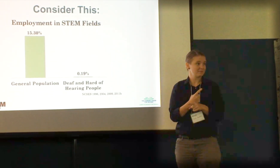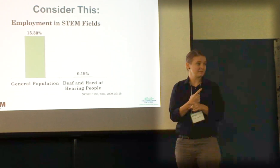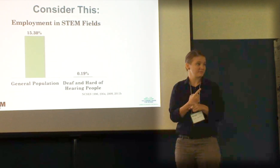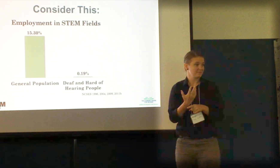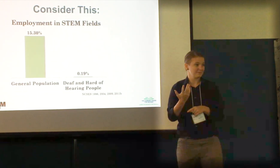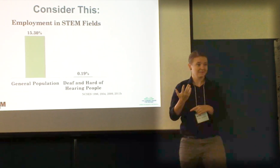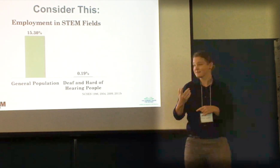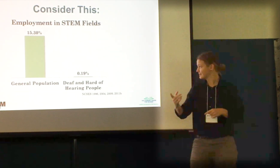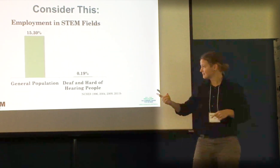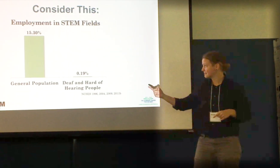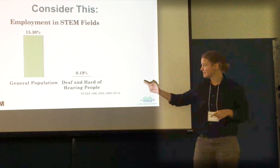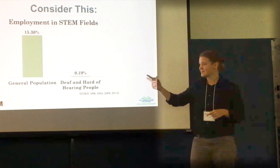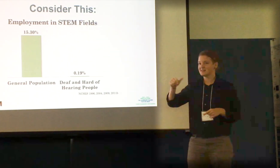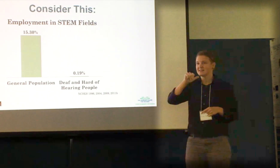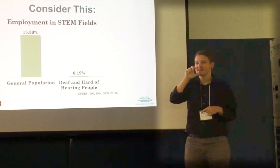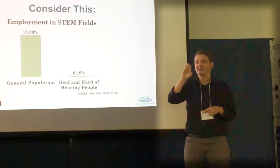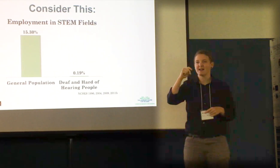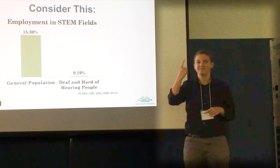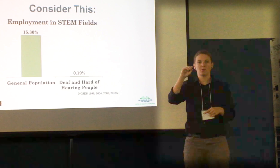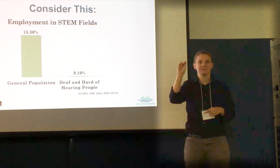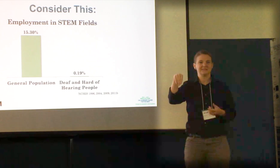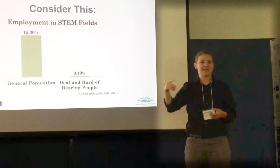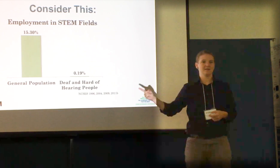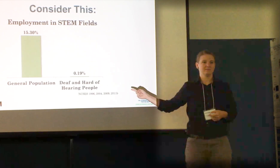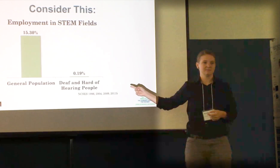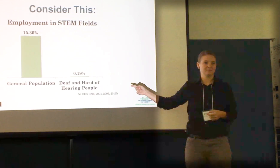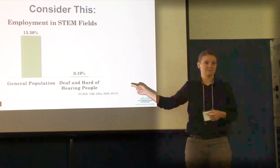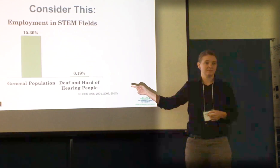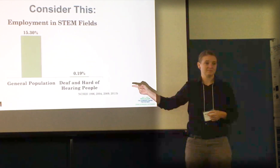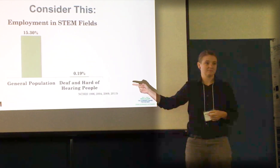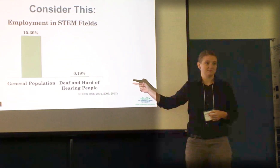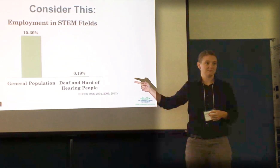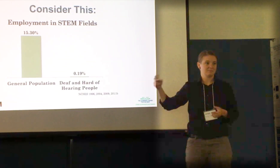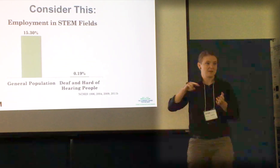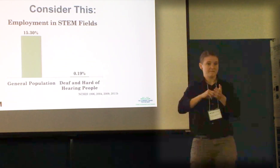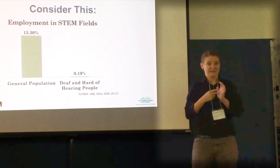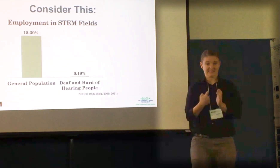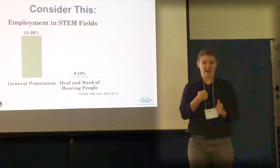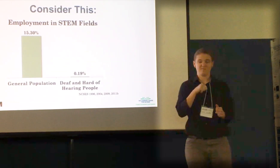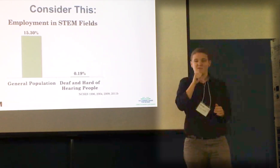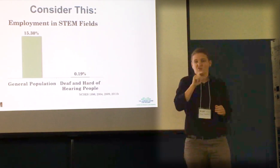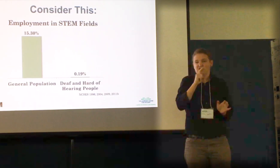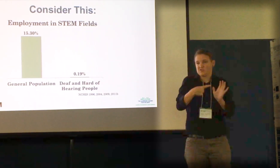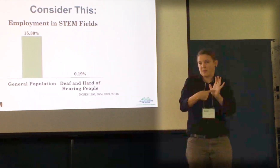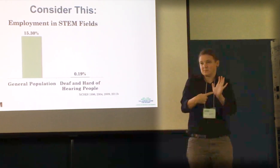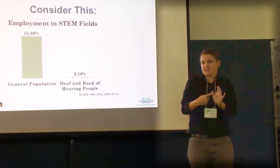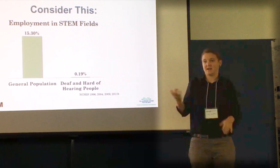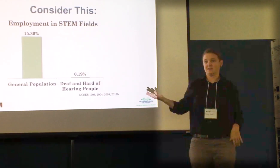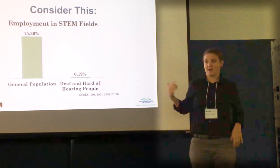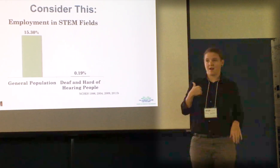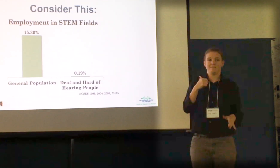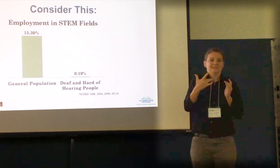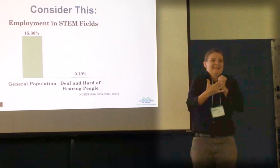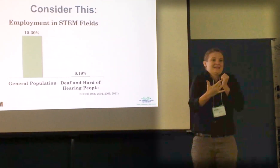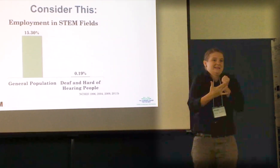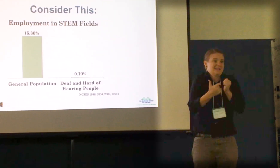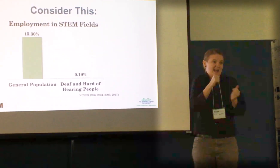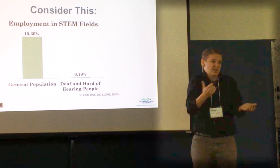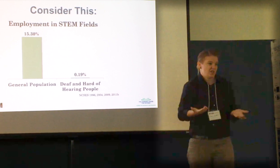right? I know you are. Not even 1%. It's hard to even see the line on this graph. I mean,